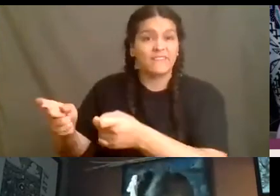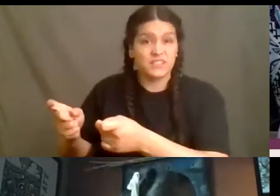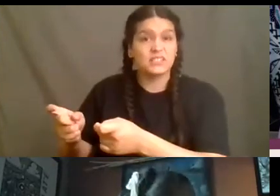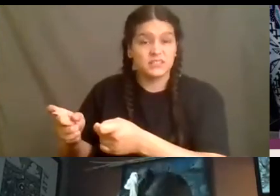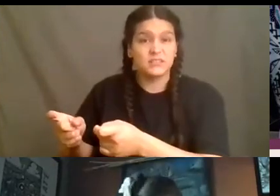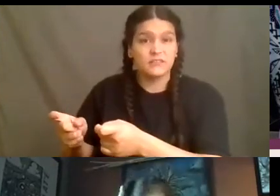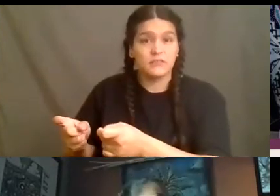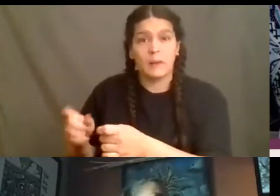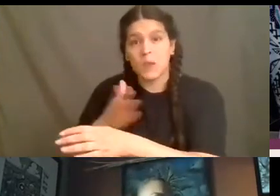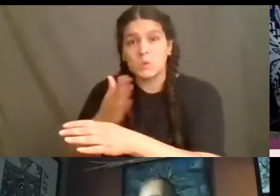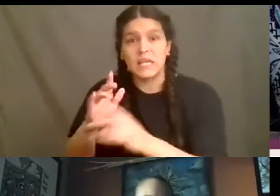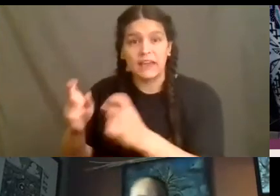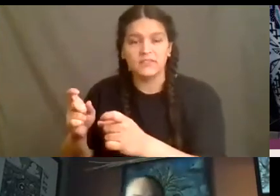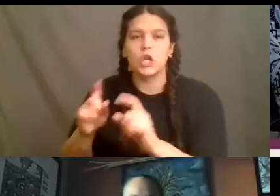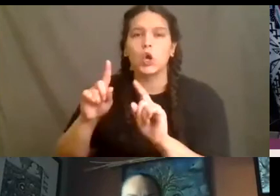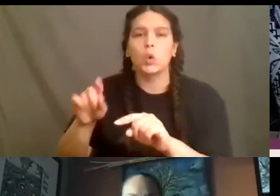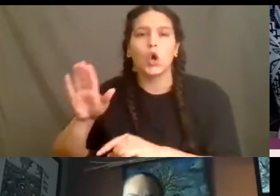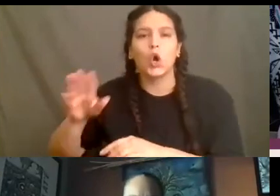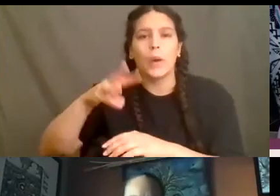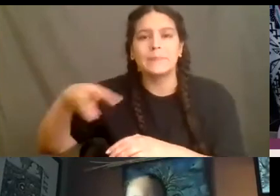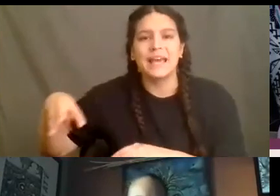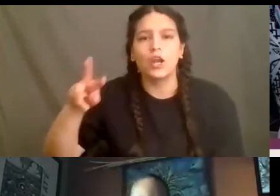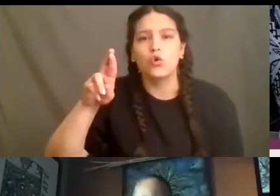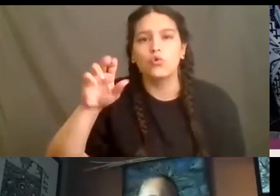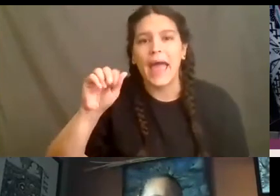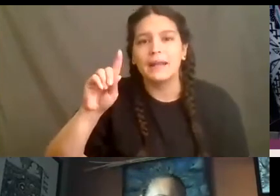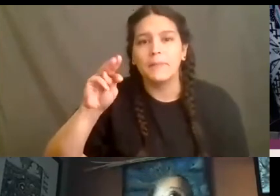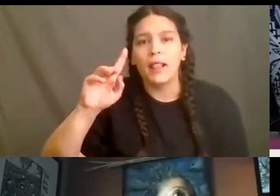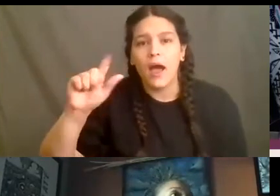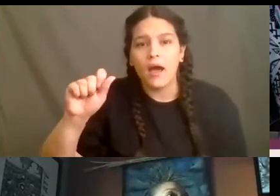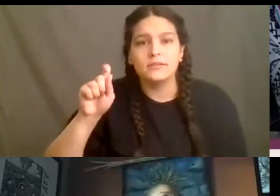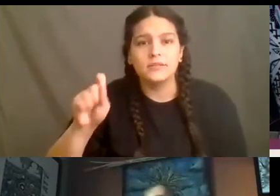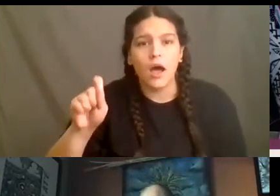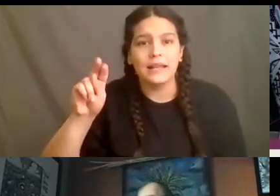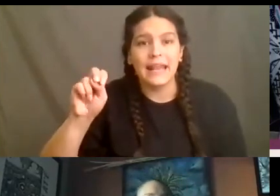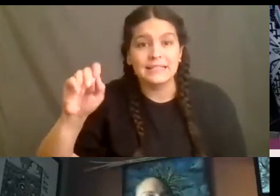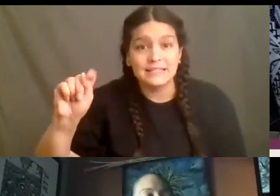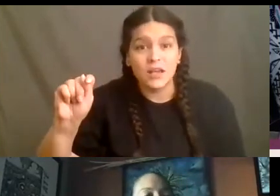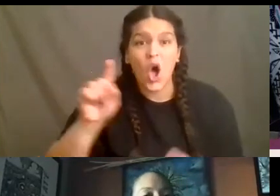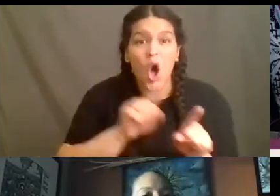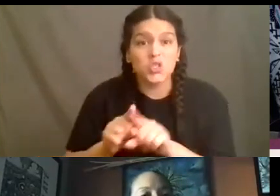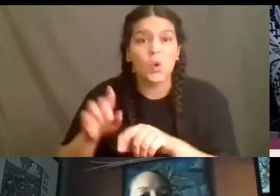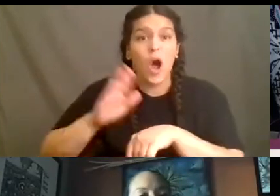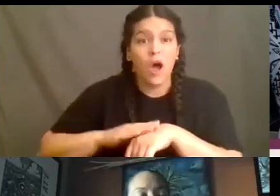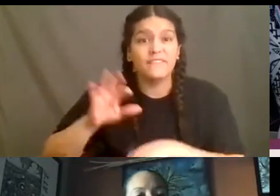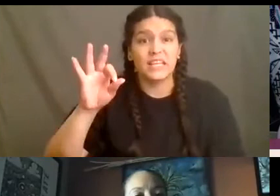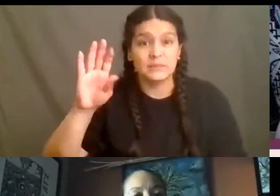her website, radmilla.net. Also, she's on Facebook, same name, Radmilla